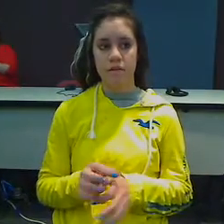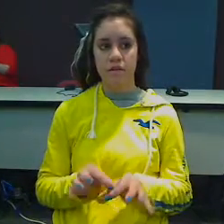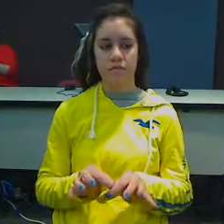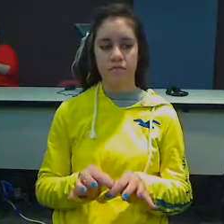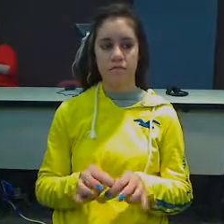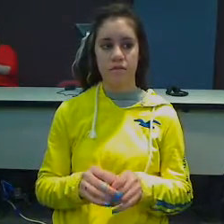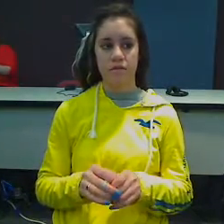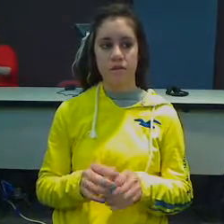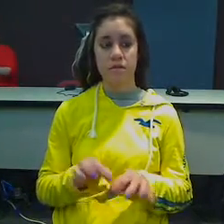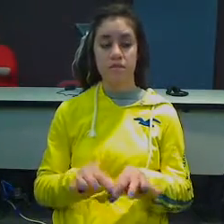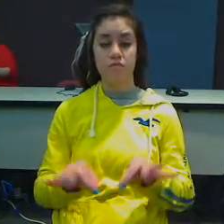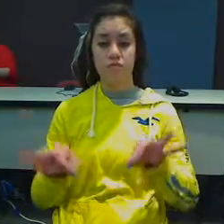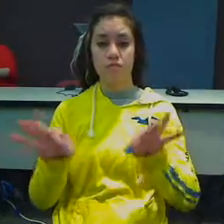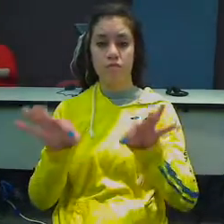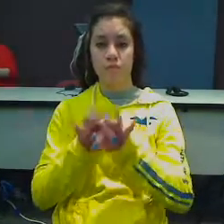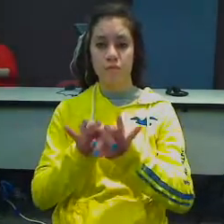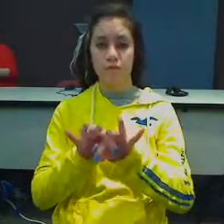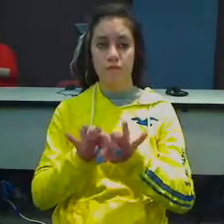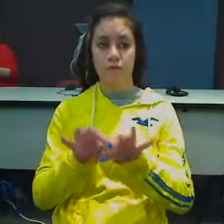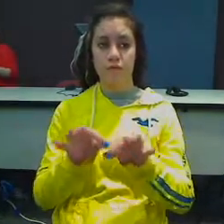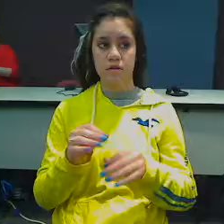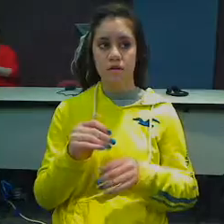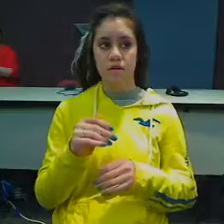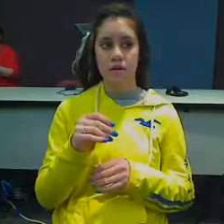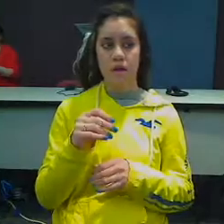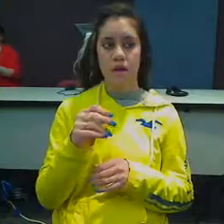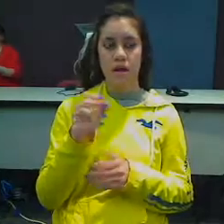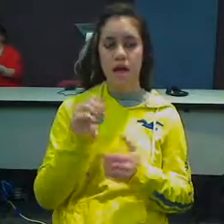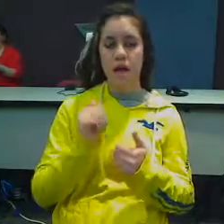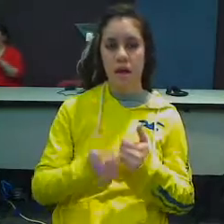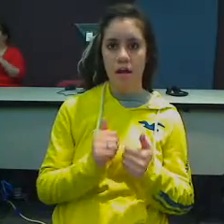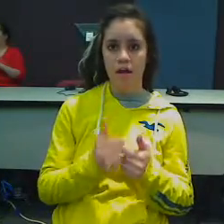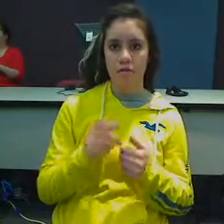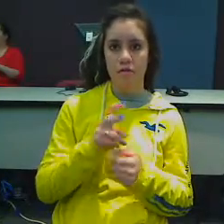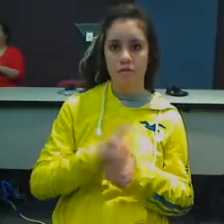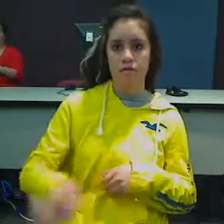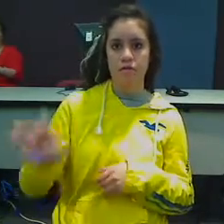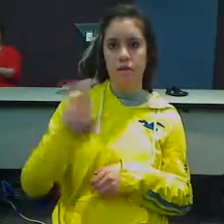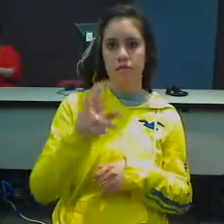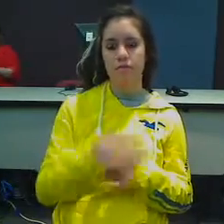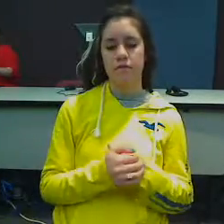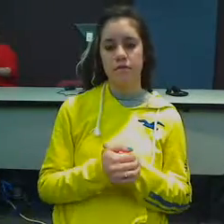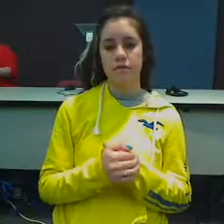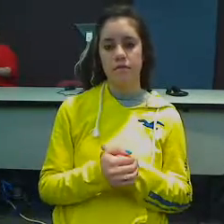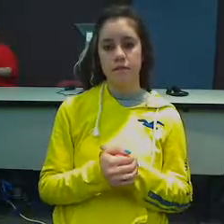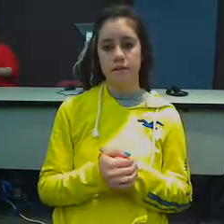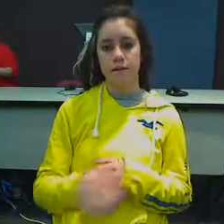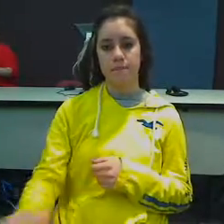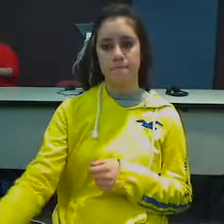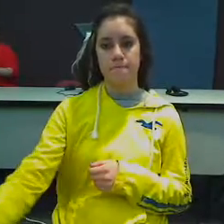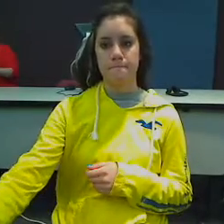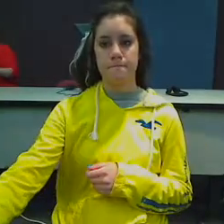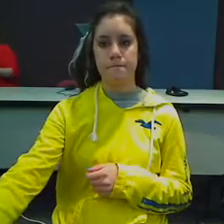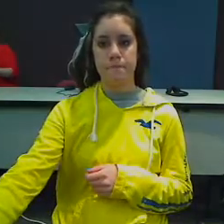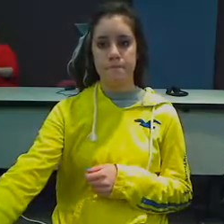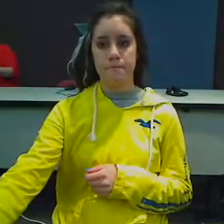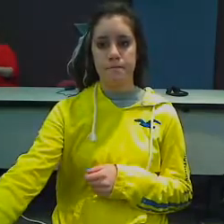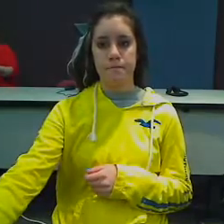critical. We can trace the efforts at trying to do this back at least to the time of the